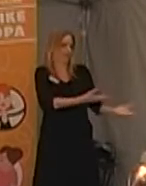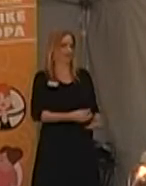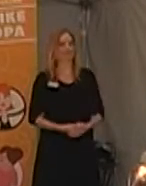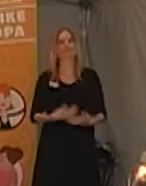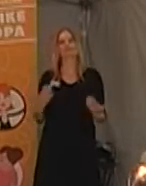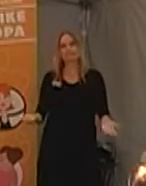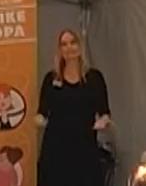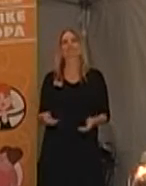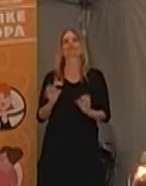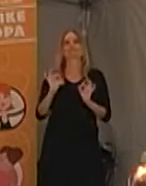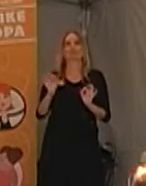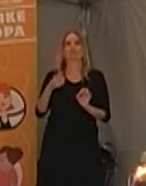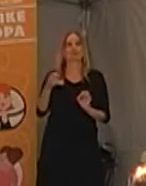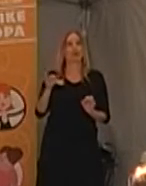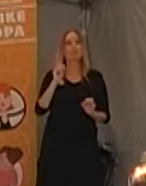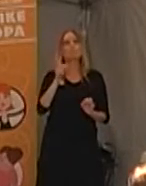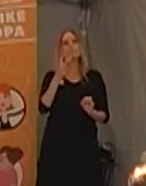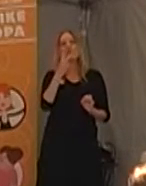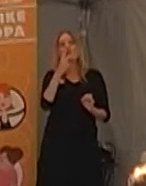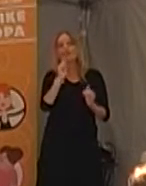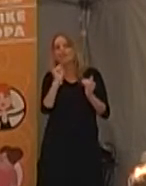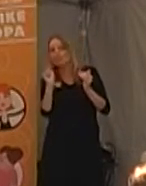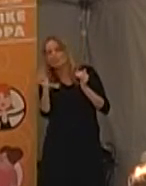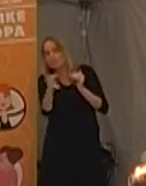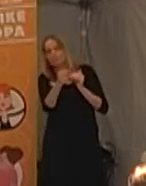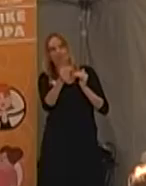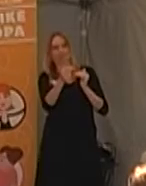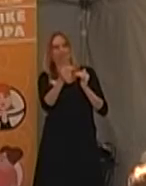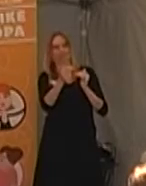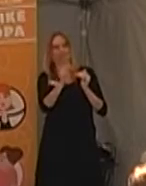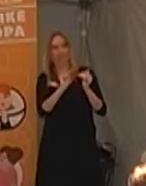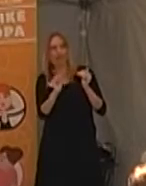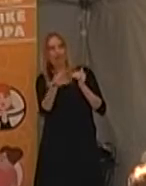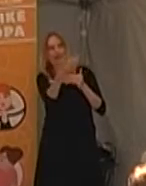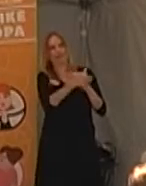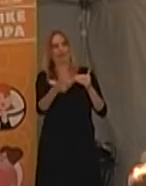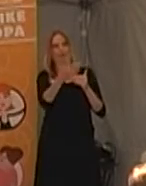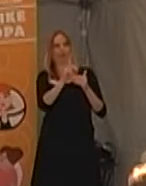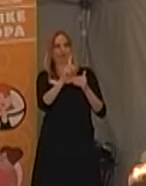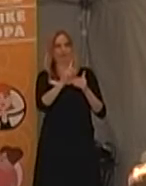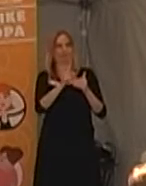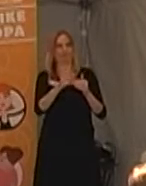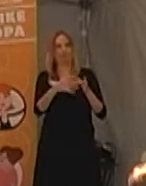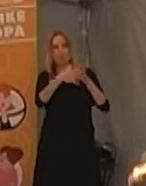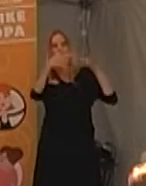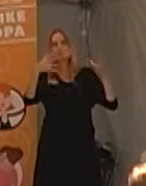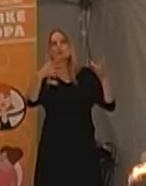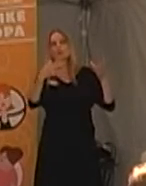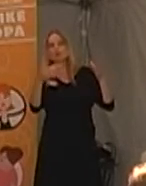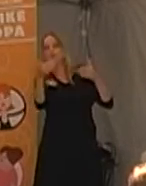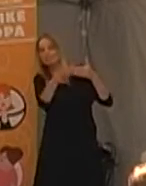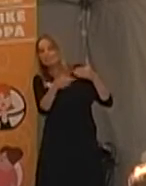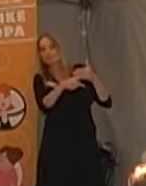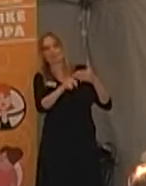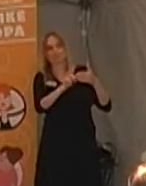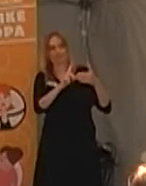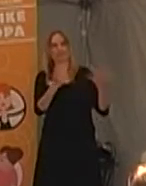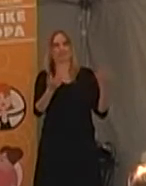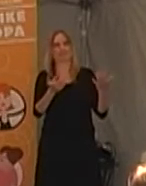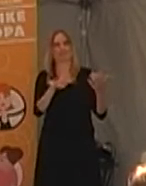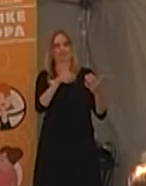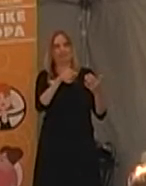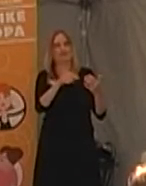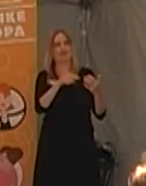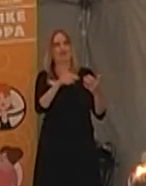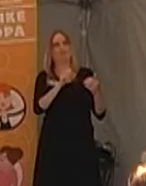So you have to look behind the first impression, the big thing, the media headlines maybe, and see what is going